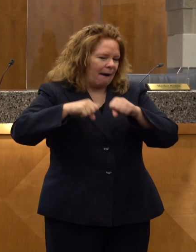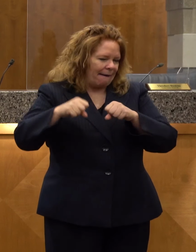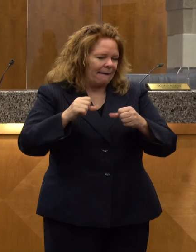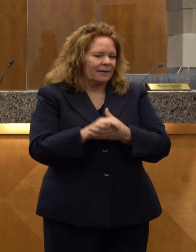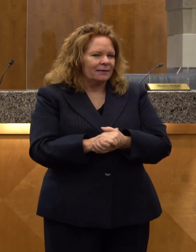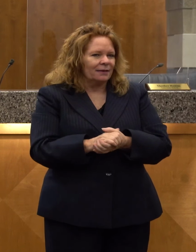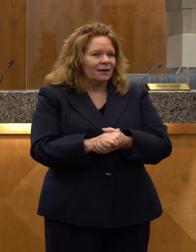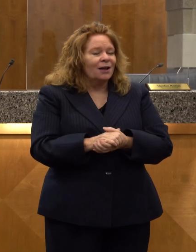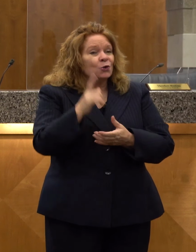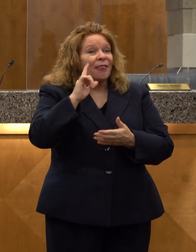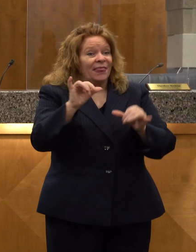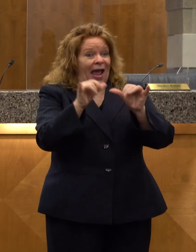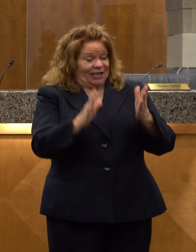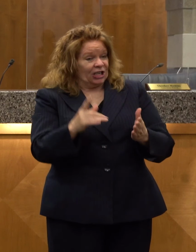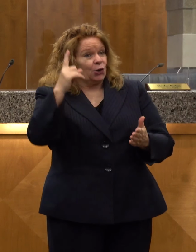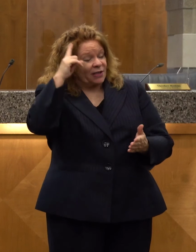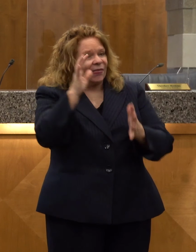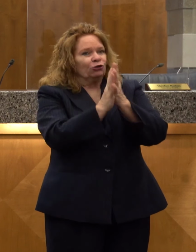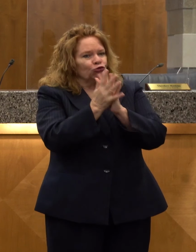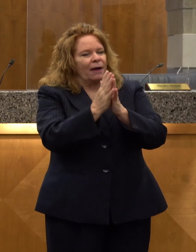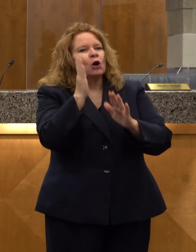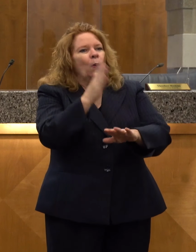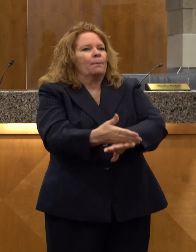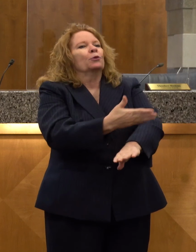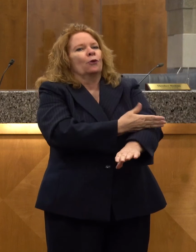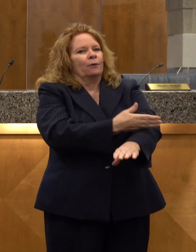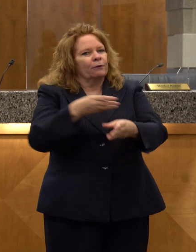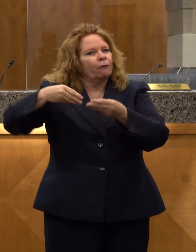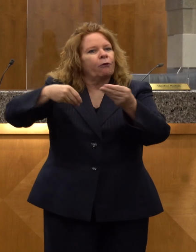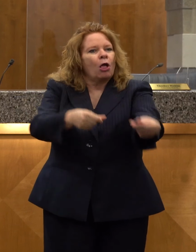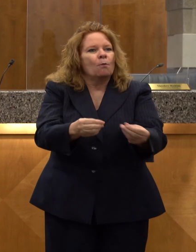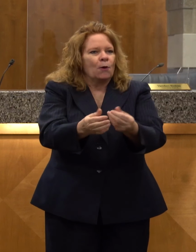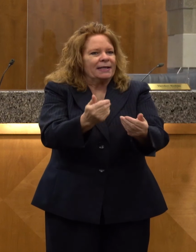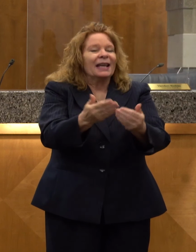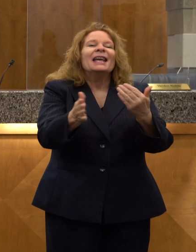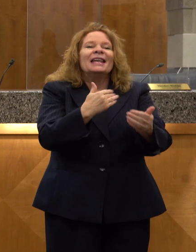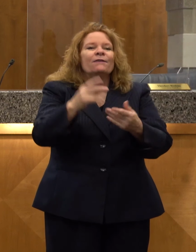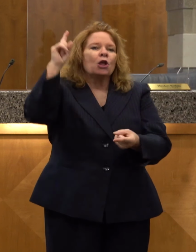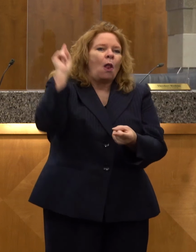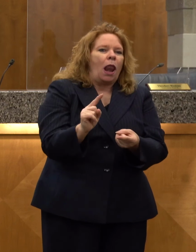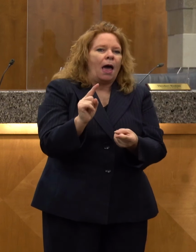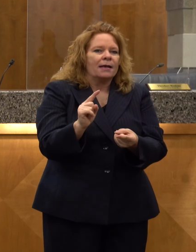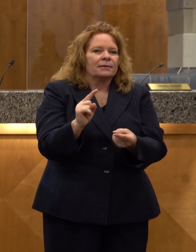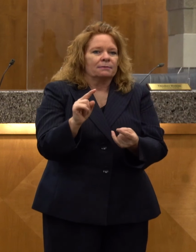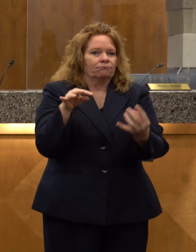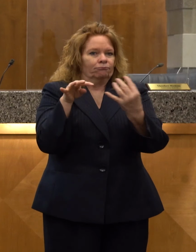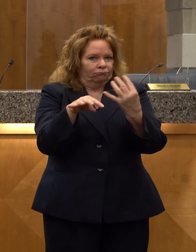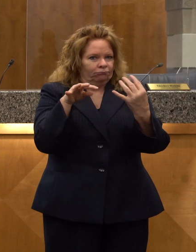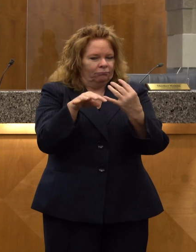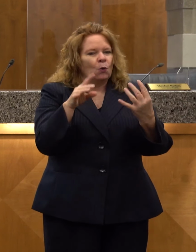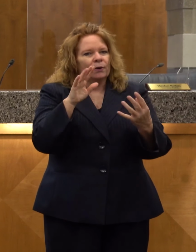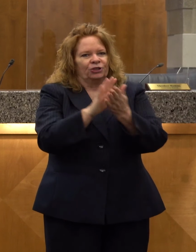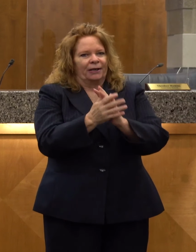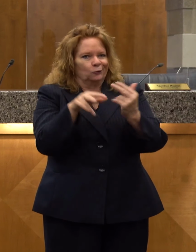the traffic engineers think this will improve traffic flow, even though there is a lane reduction. It'll be much safer to travel.